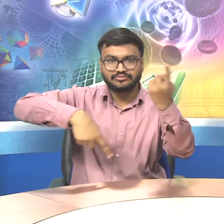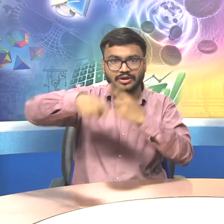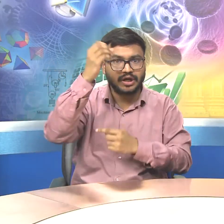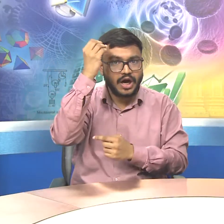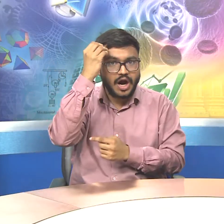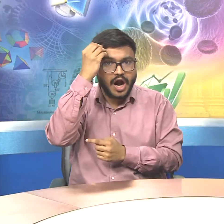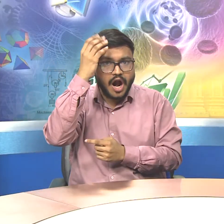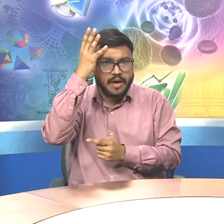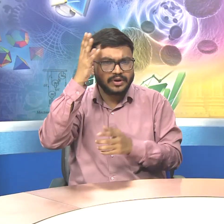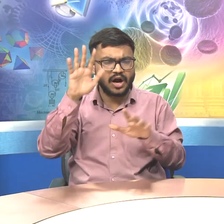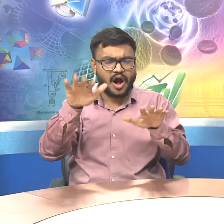ISL.